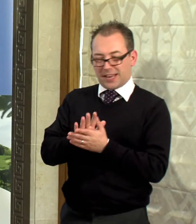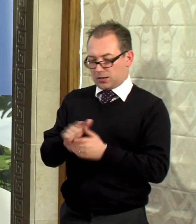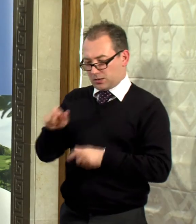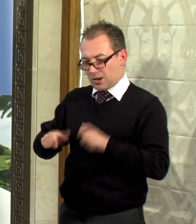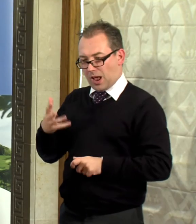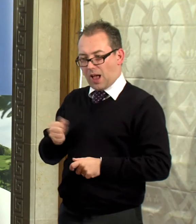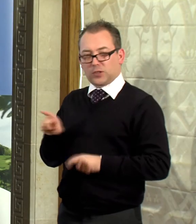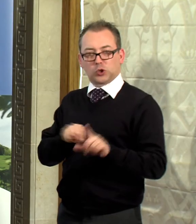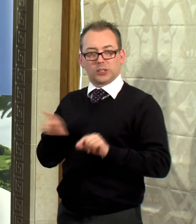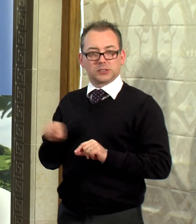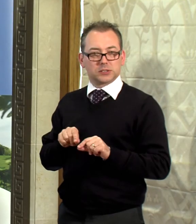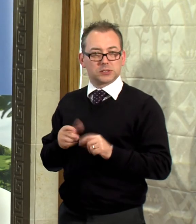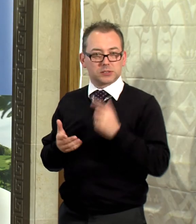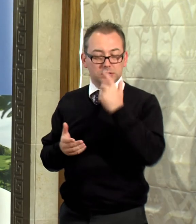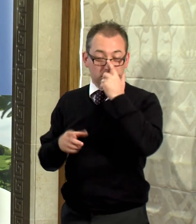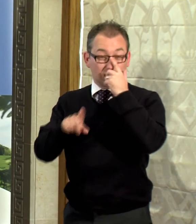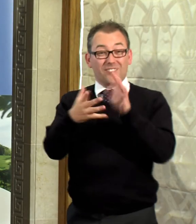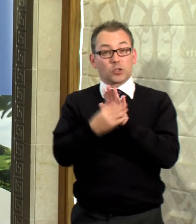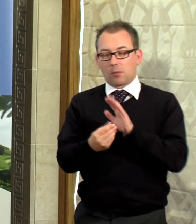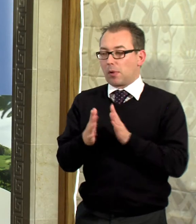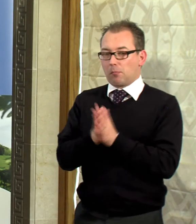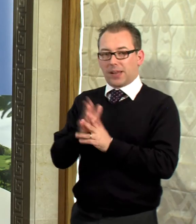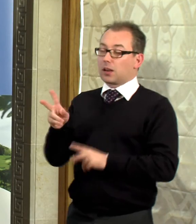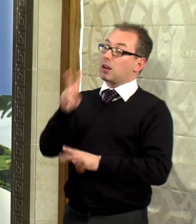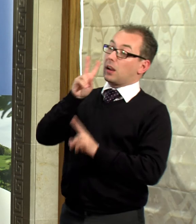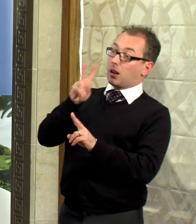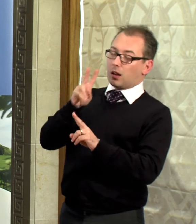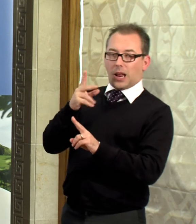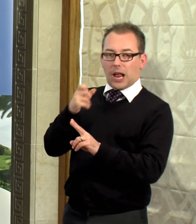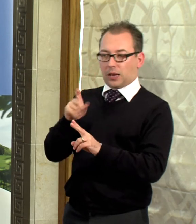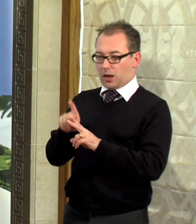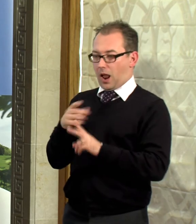for example, via smart glasses, as shown in the photo.